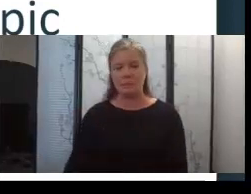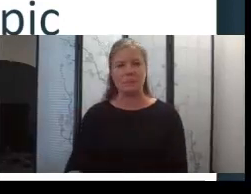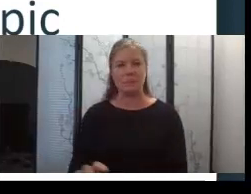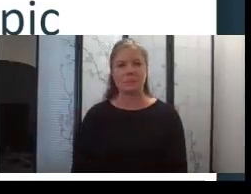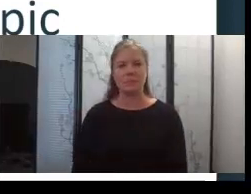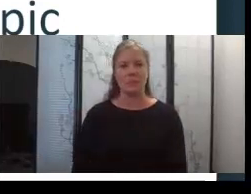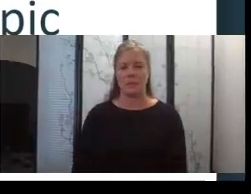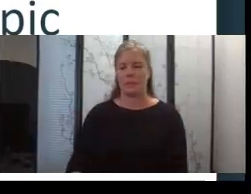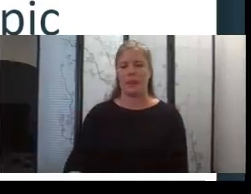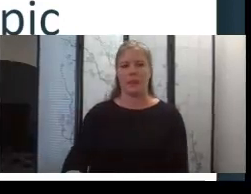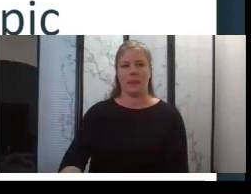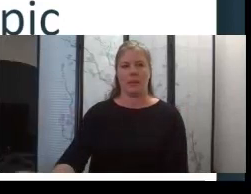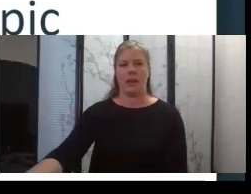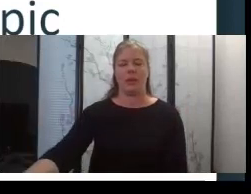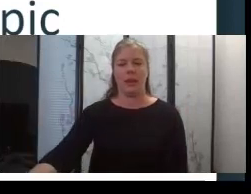ideas.